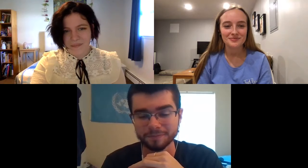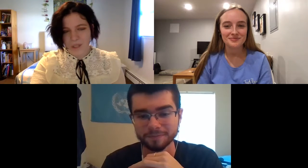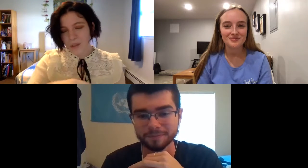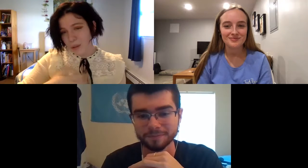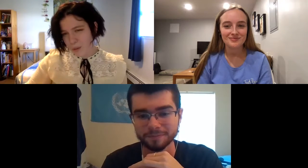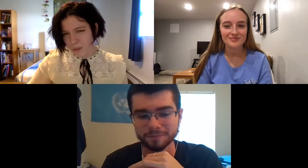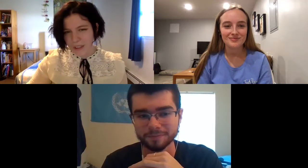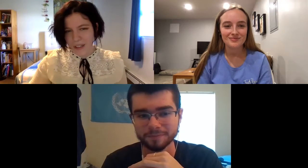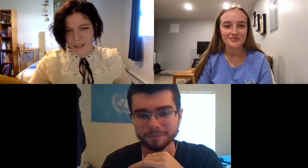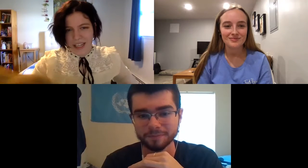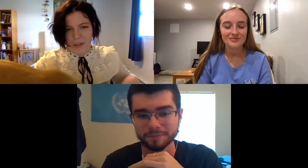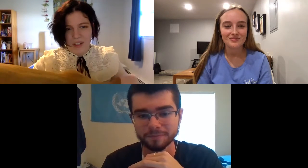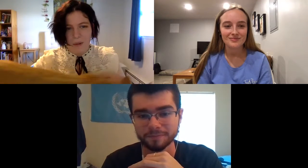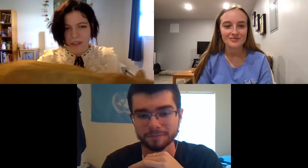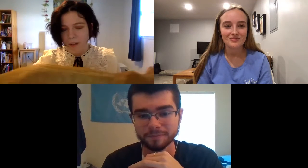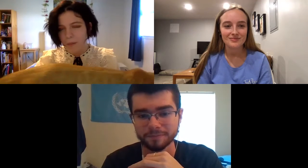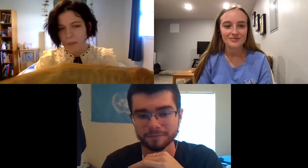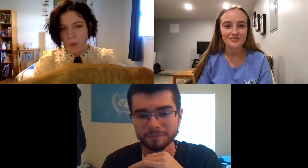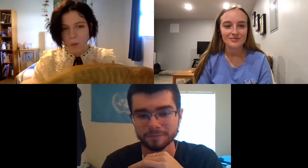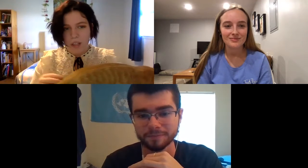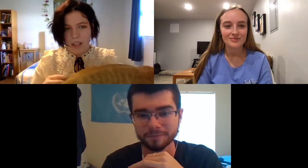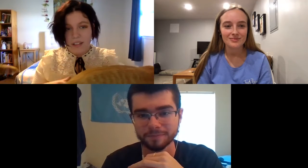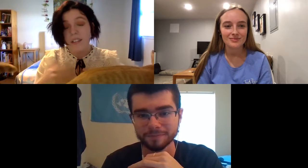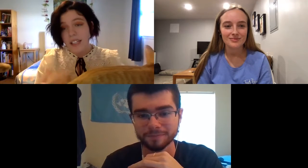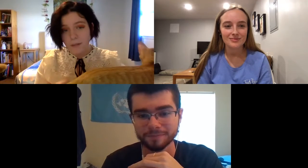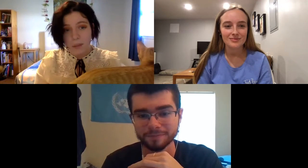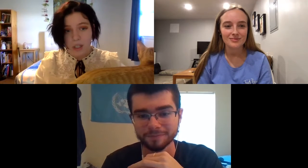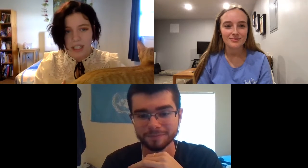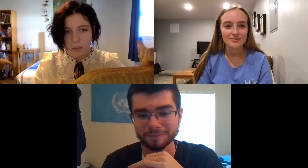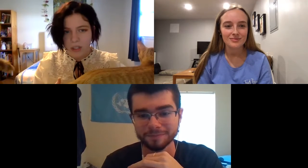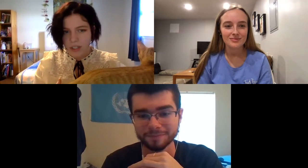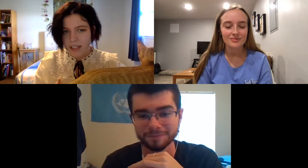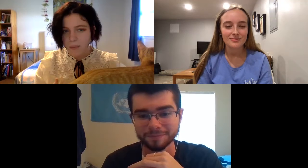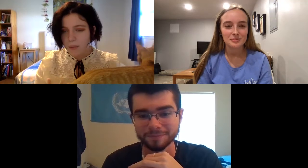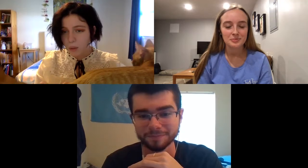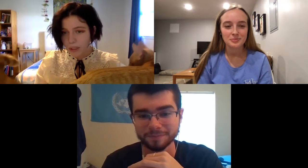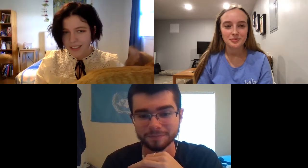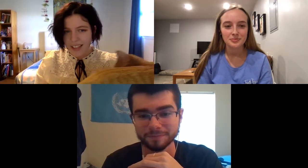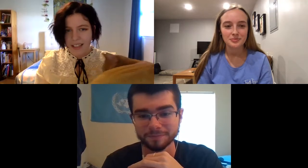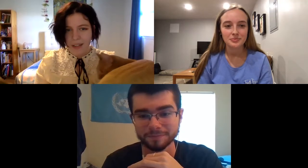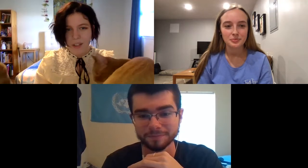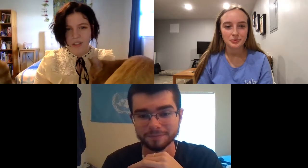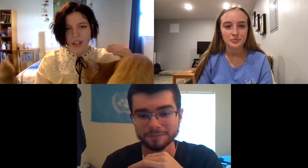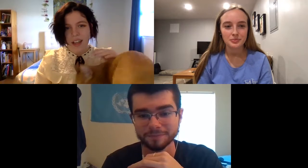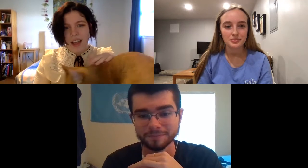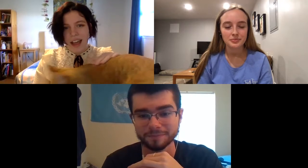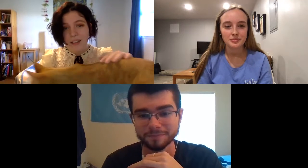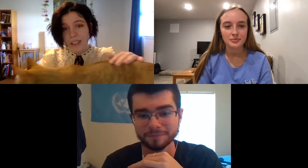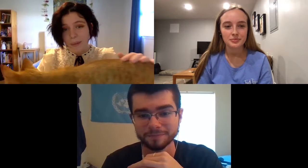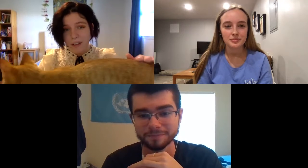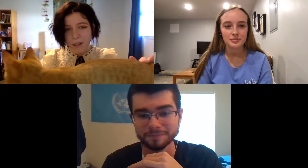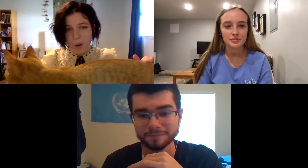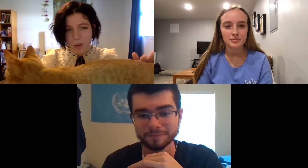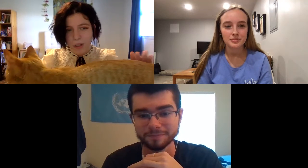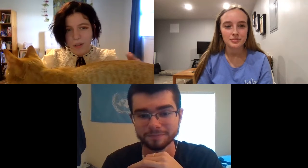You don't really know the language and while deaf people, the deaf community appreciates people learning sign language and